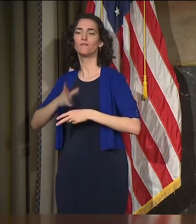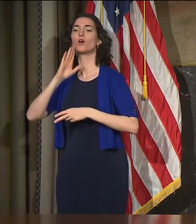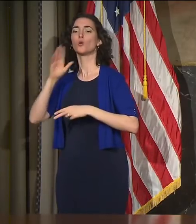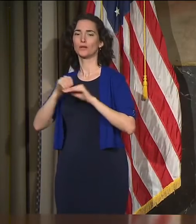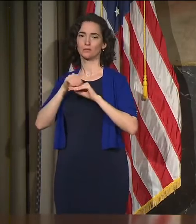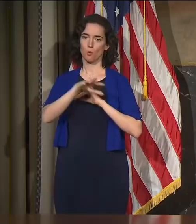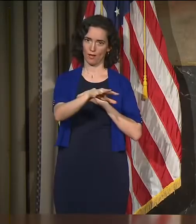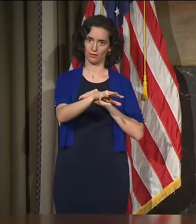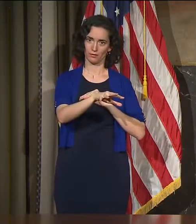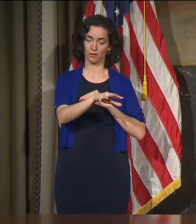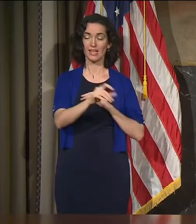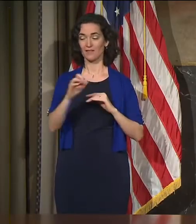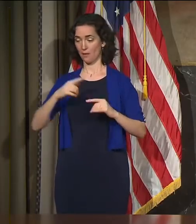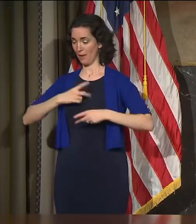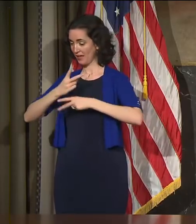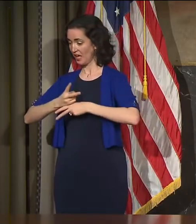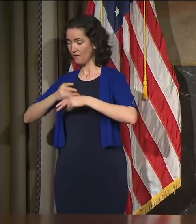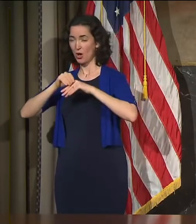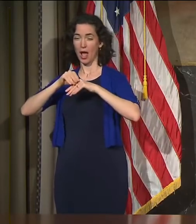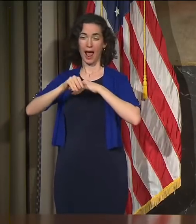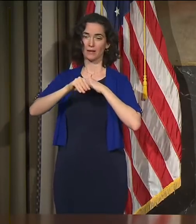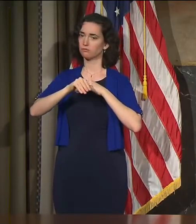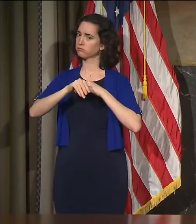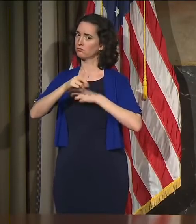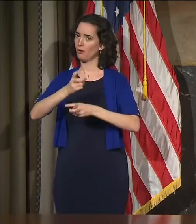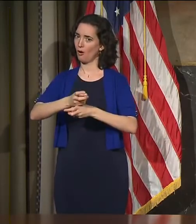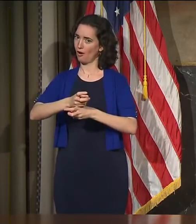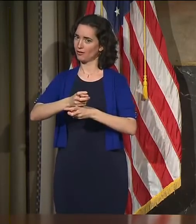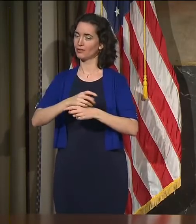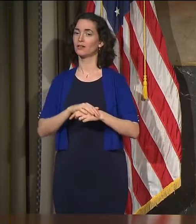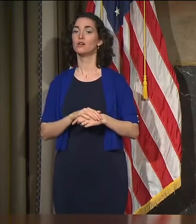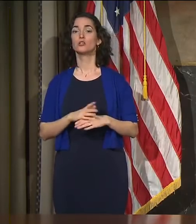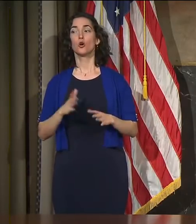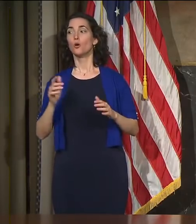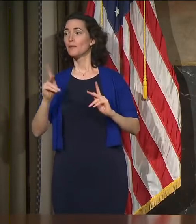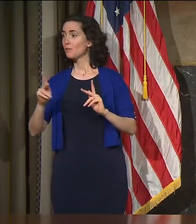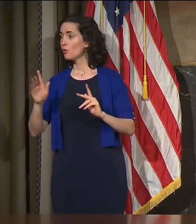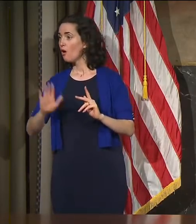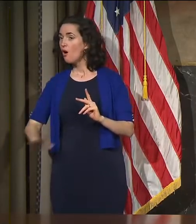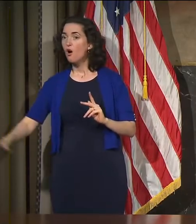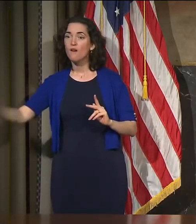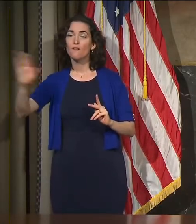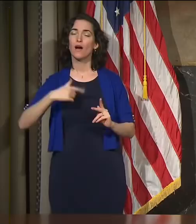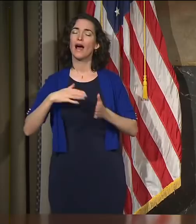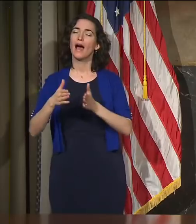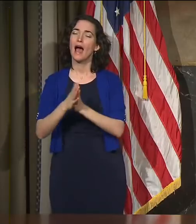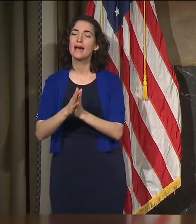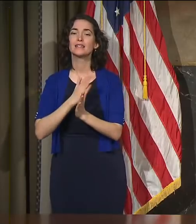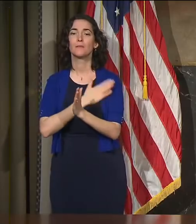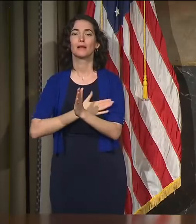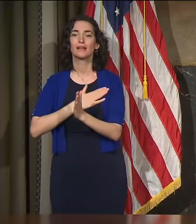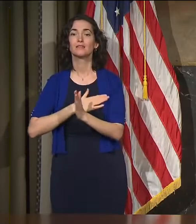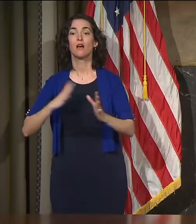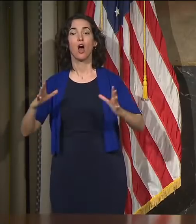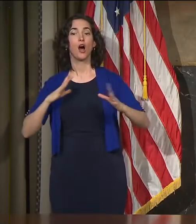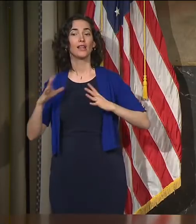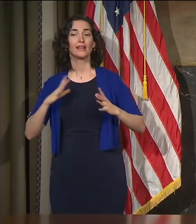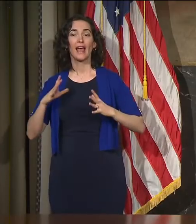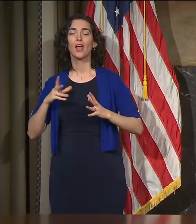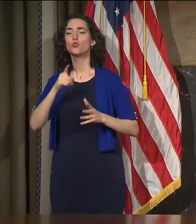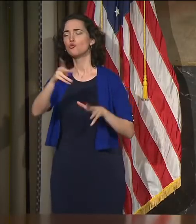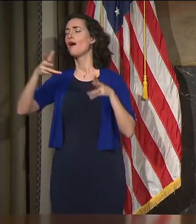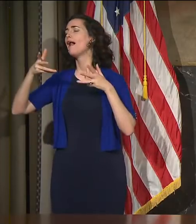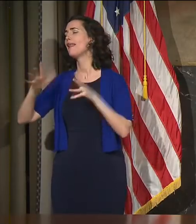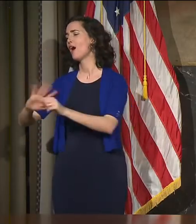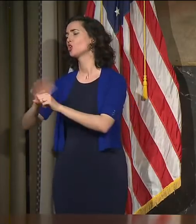So my ask to my fellow Louisianans, looking forward to the holidays, is don't let it. Don't let it